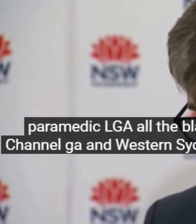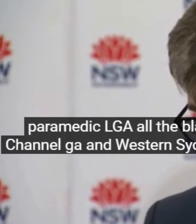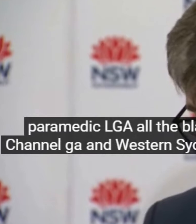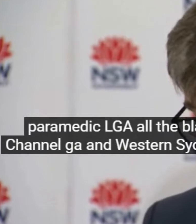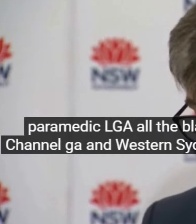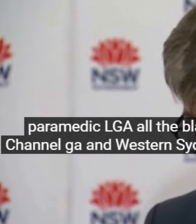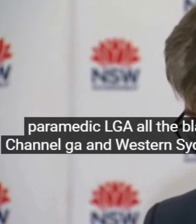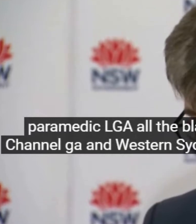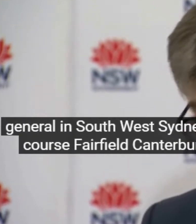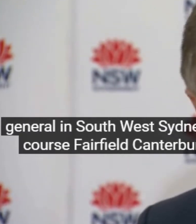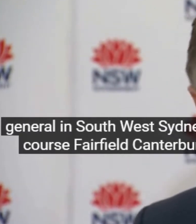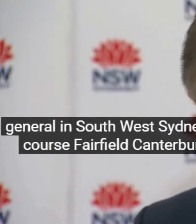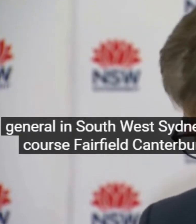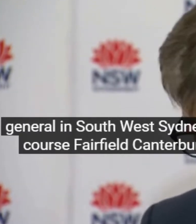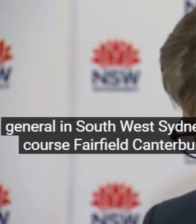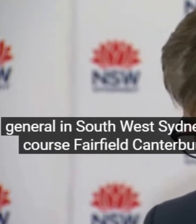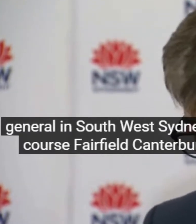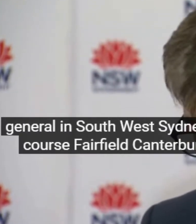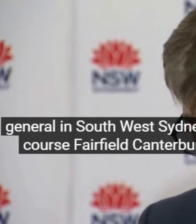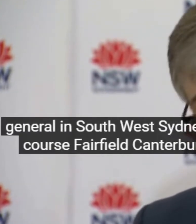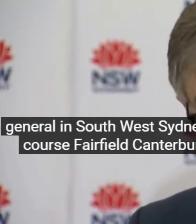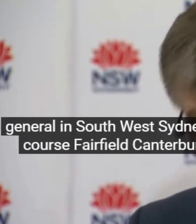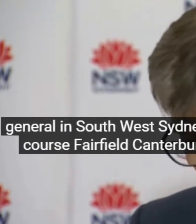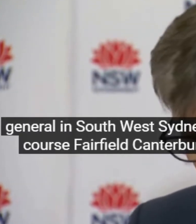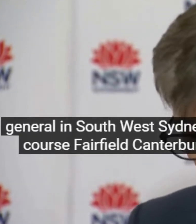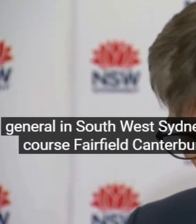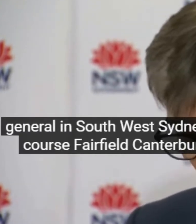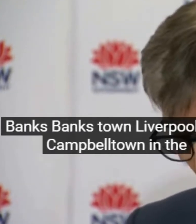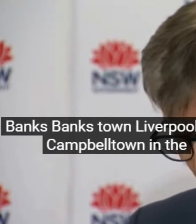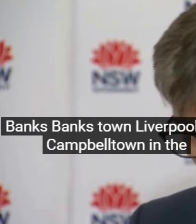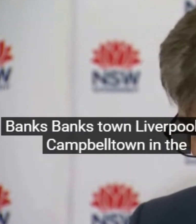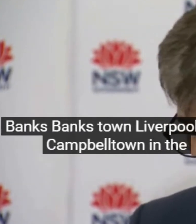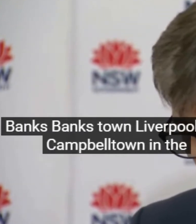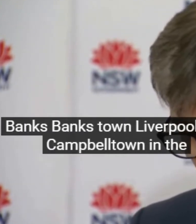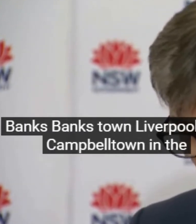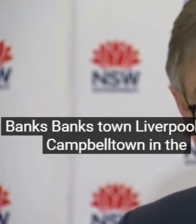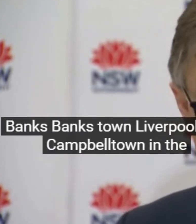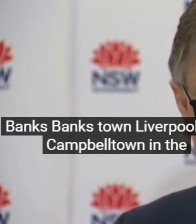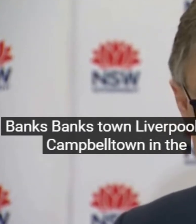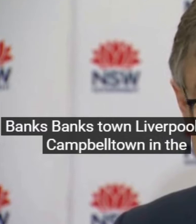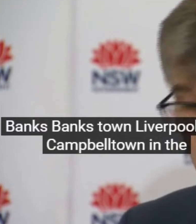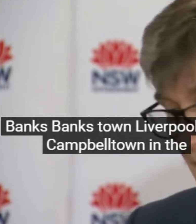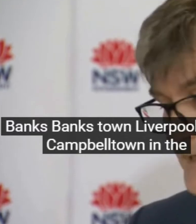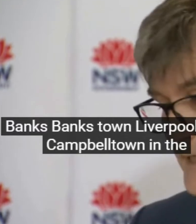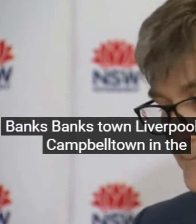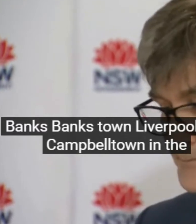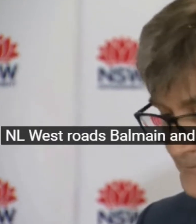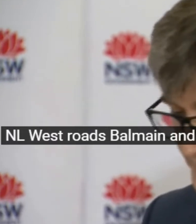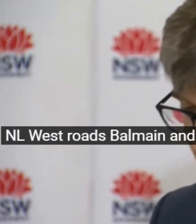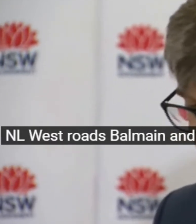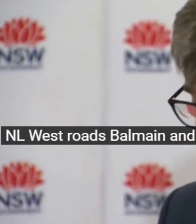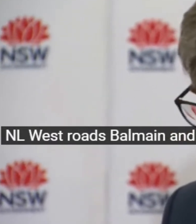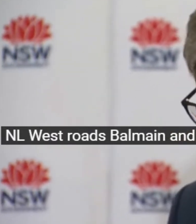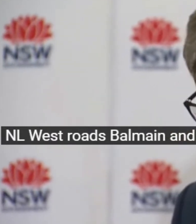Bankstown, Liverpool and Campbelltown. In the inner west, Rhodes, Balmain, Annandale, Campsie,